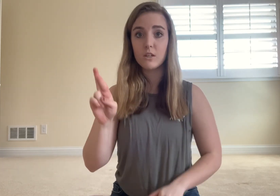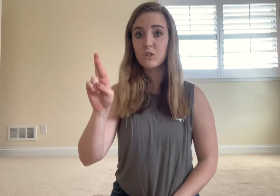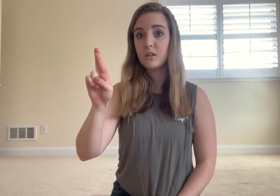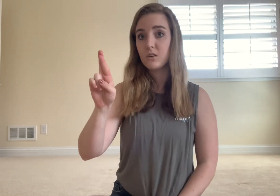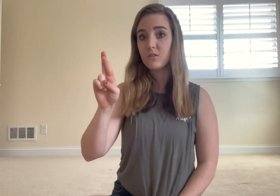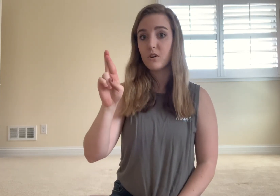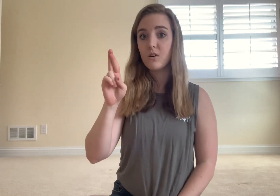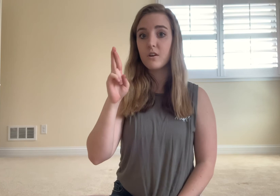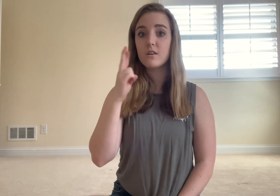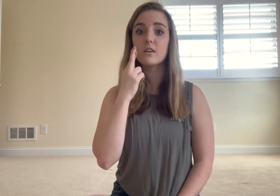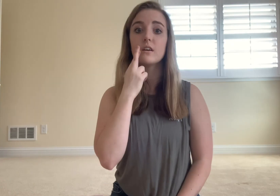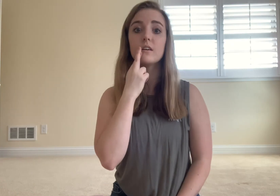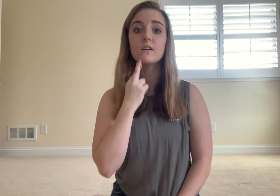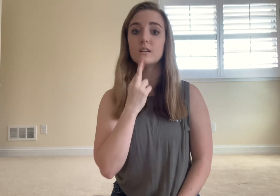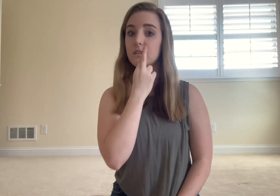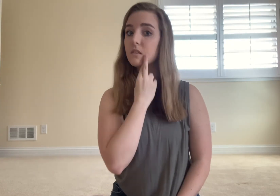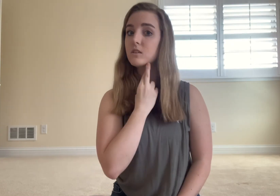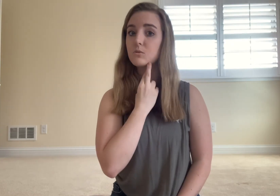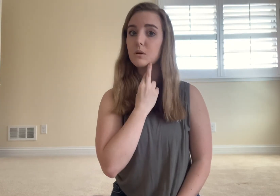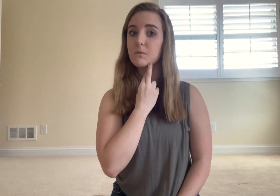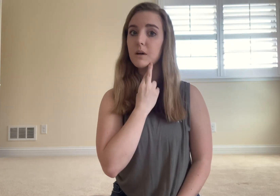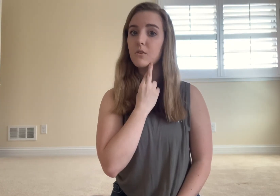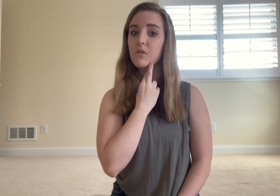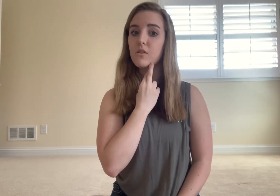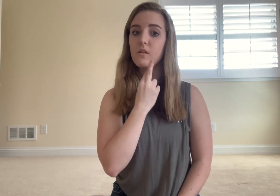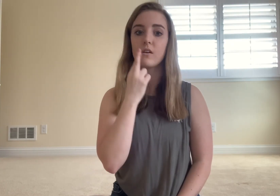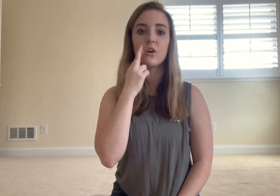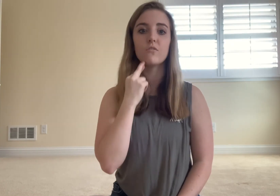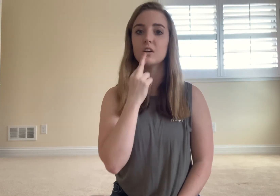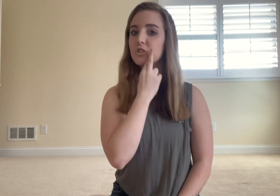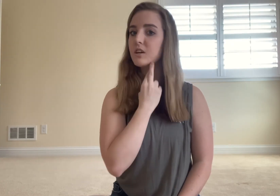restaurant, you're in the R, swipe the mouth, restaurant,